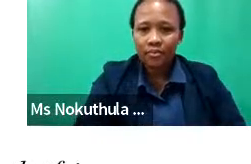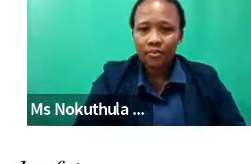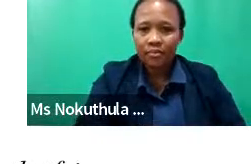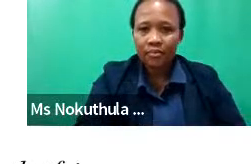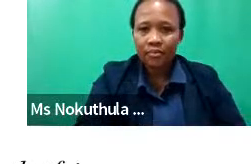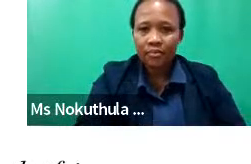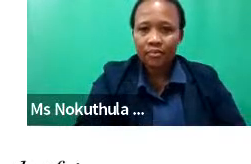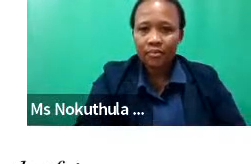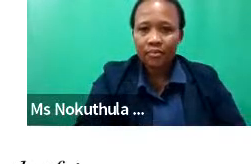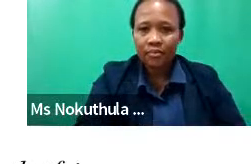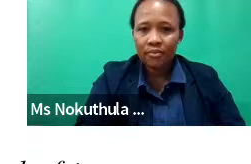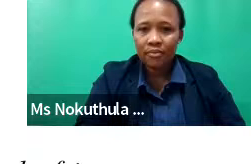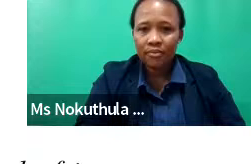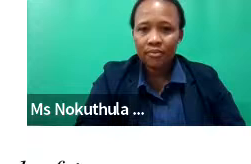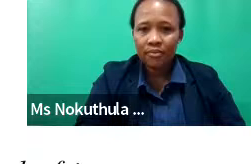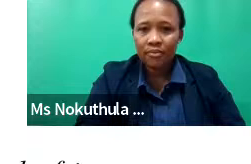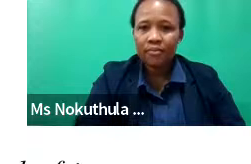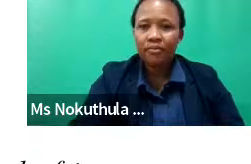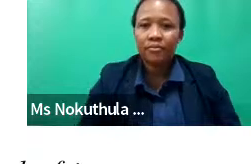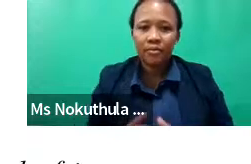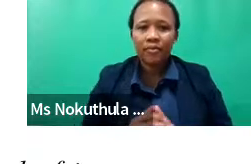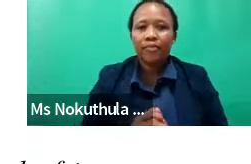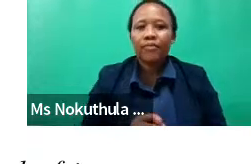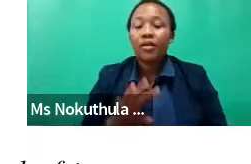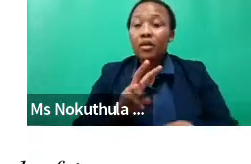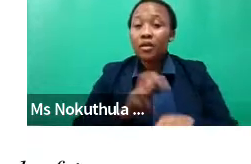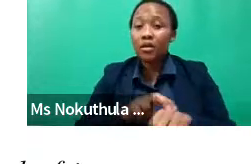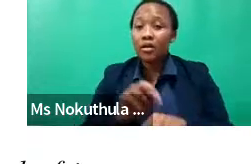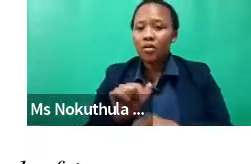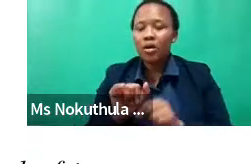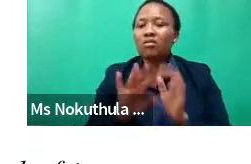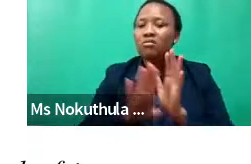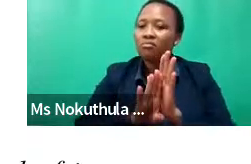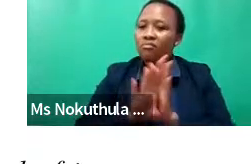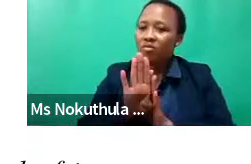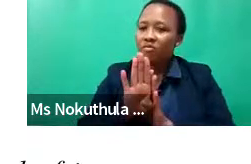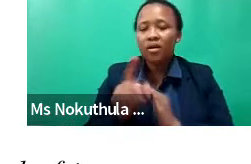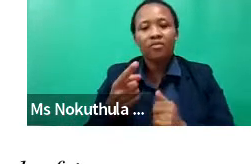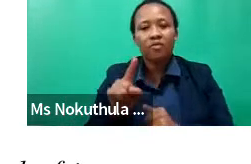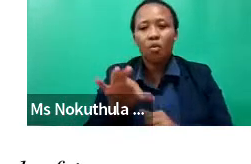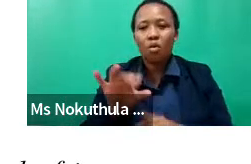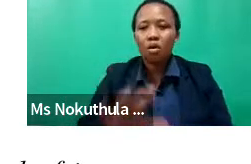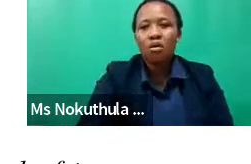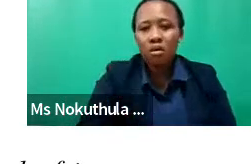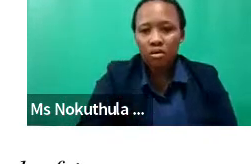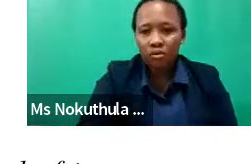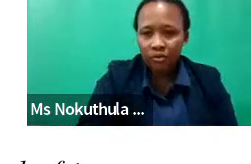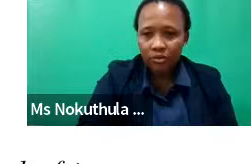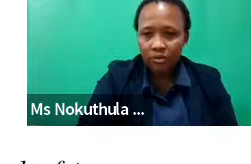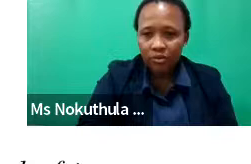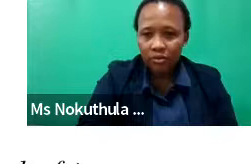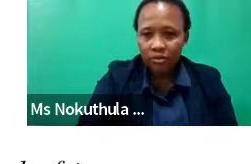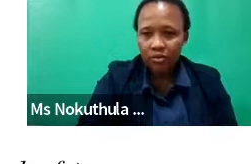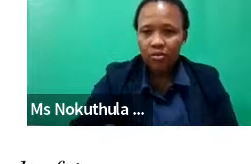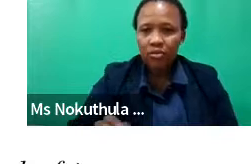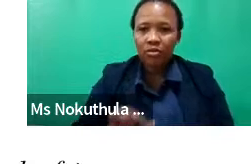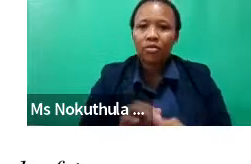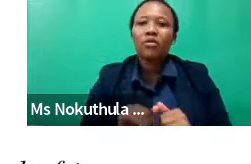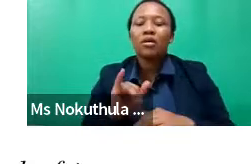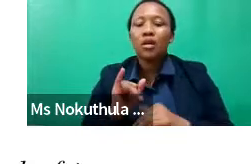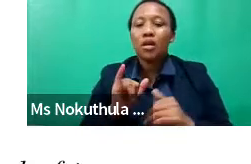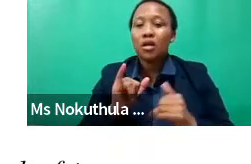no substantial improvement in their quality of life, some of them still believe that the project was a